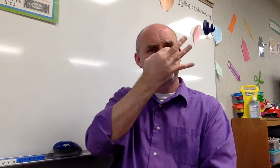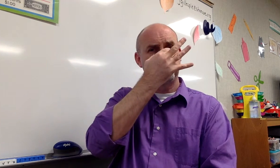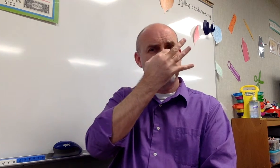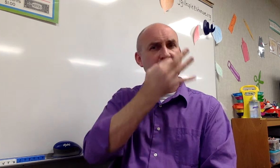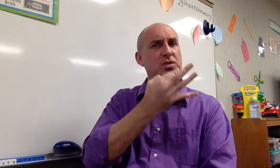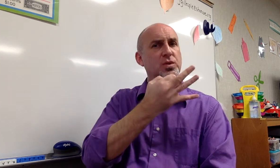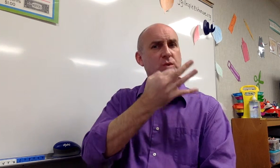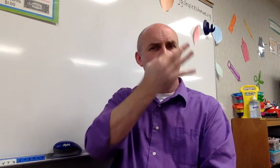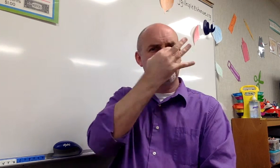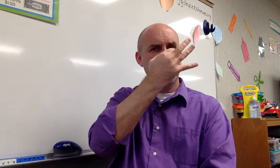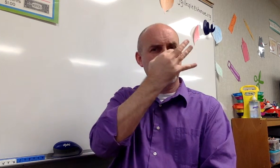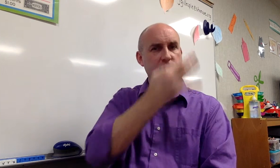soon,